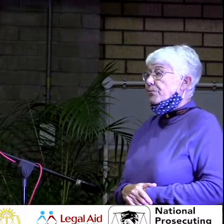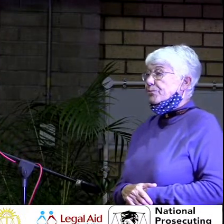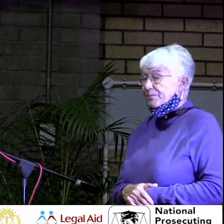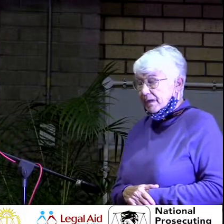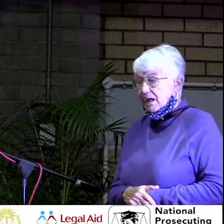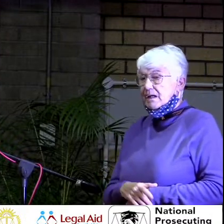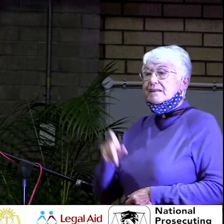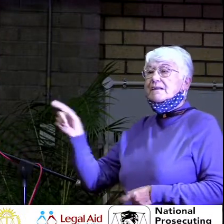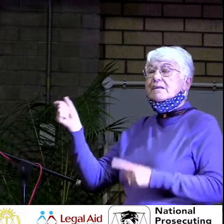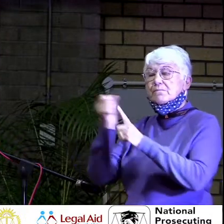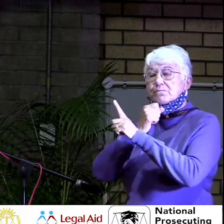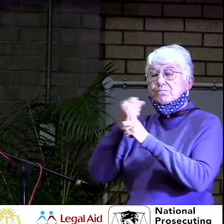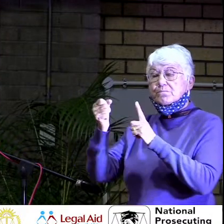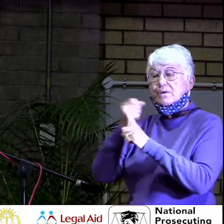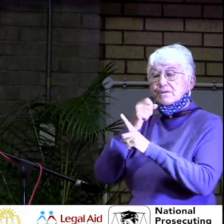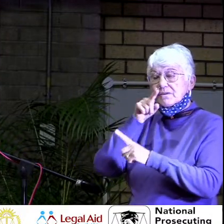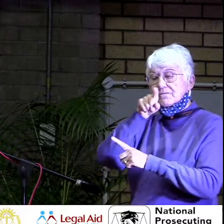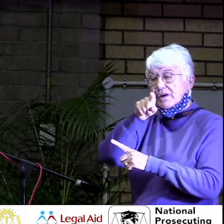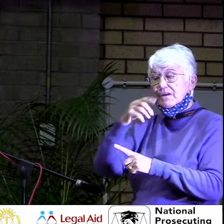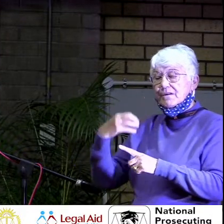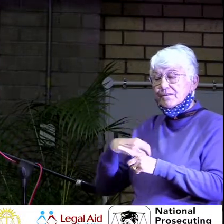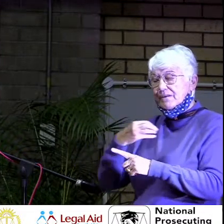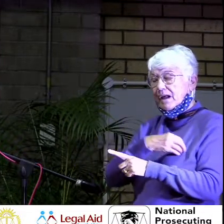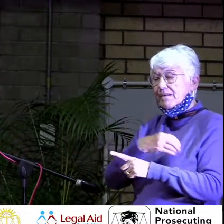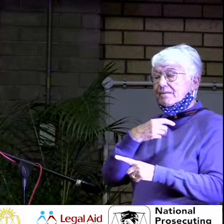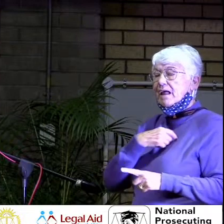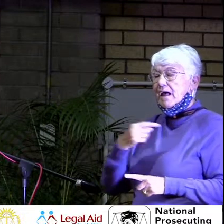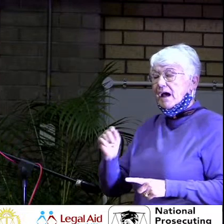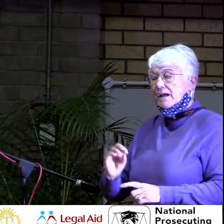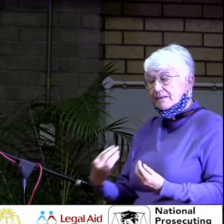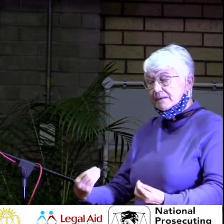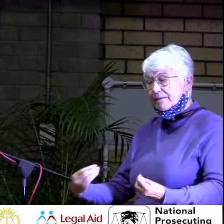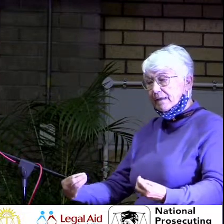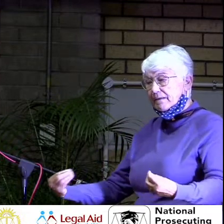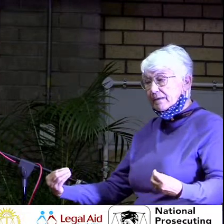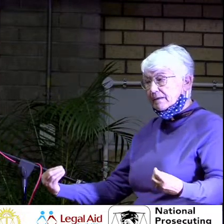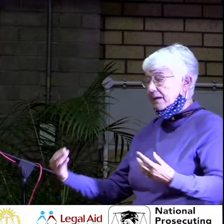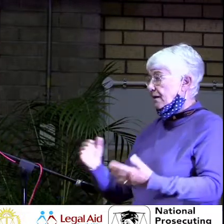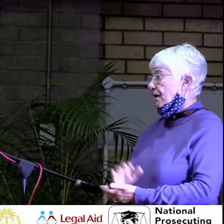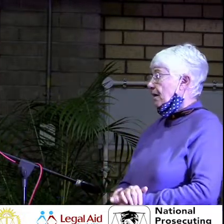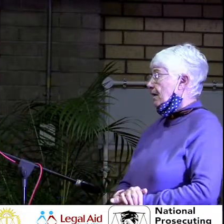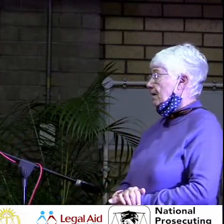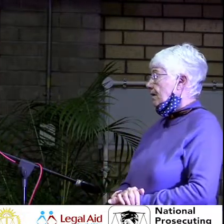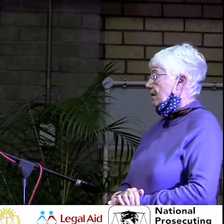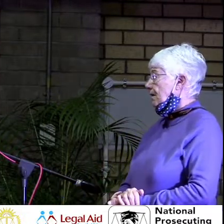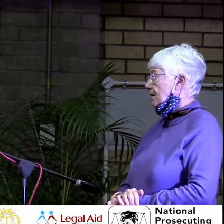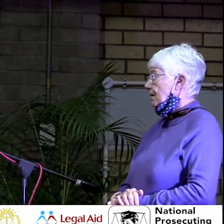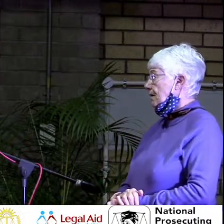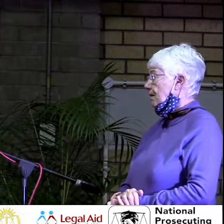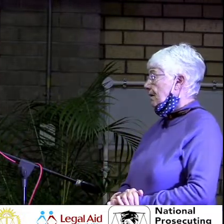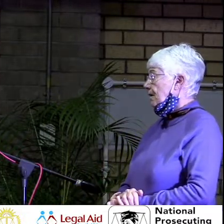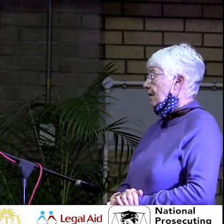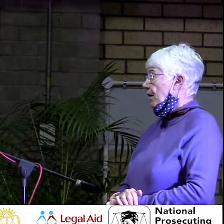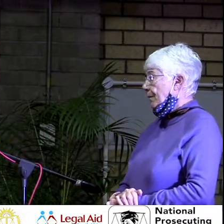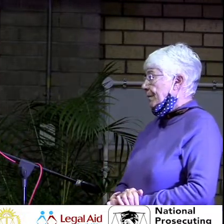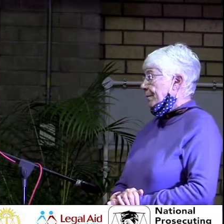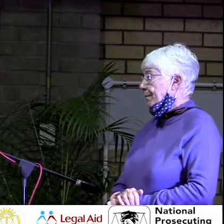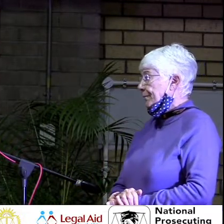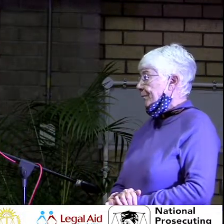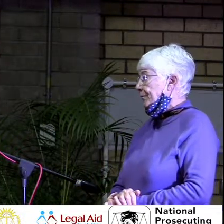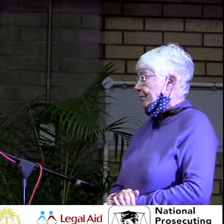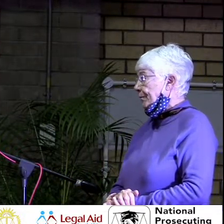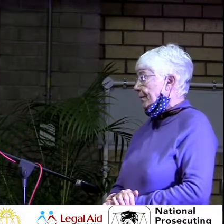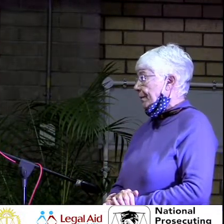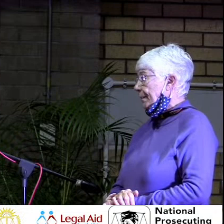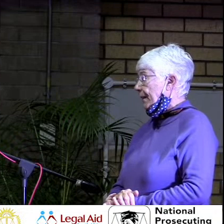violence. There we prosecute most of those matters at Pero Court 1, where we've got a dedicated sexual